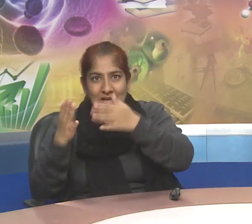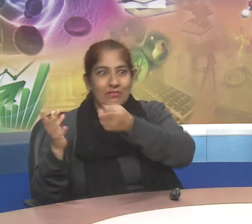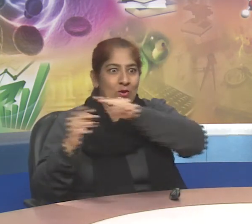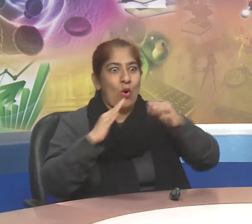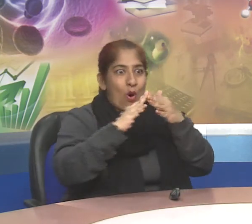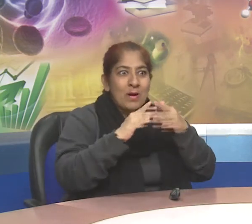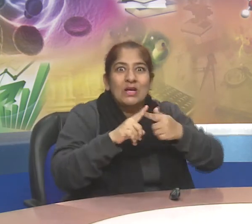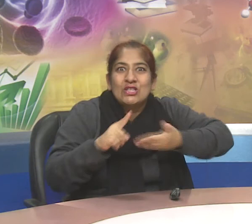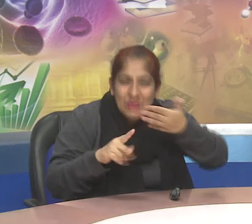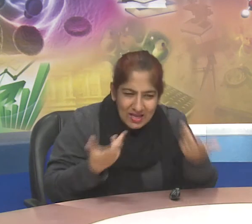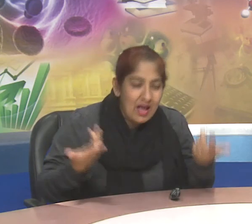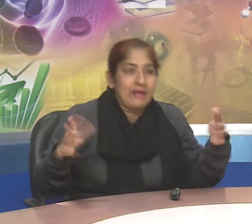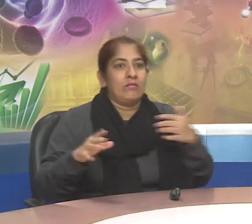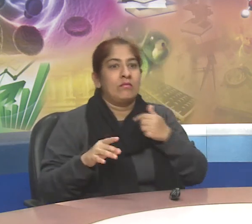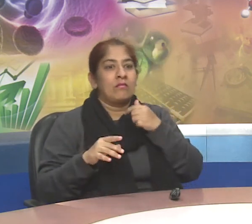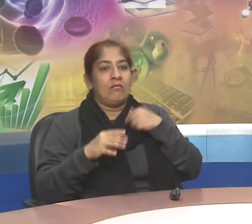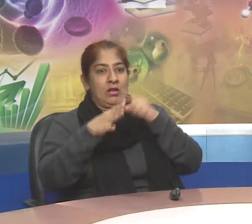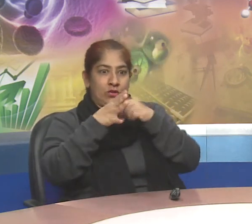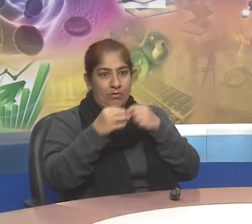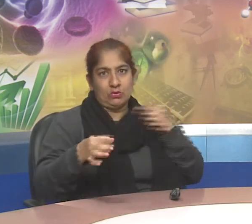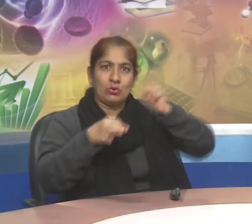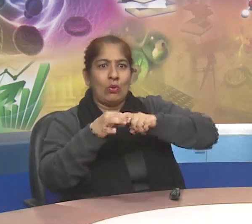Training to anything. For example,